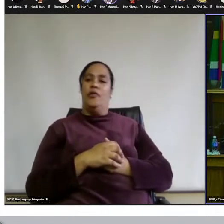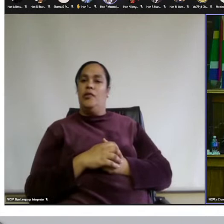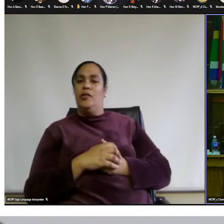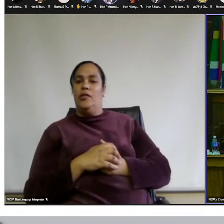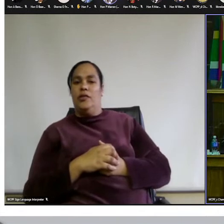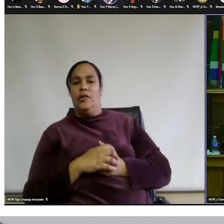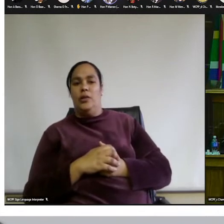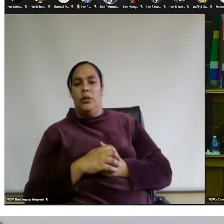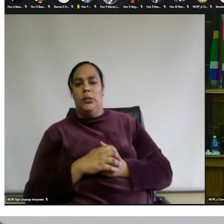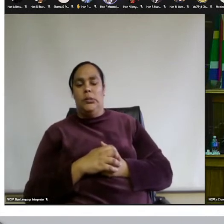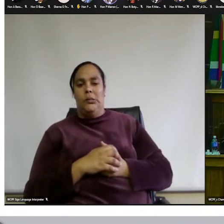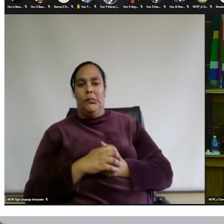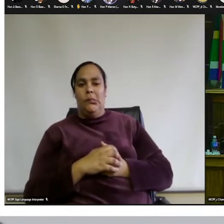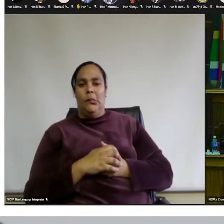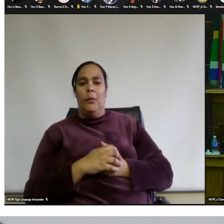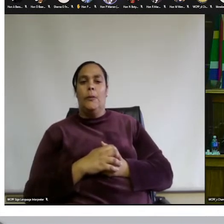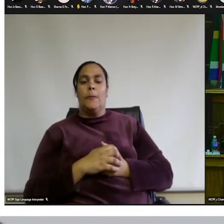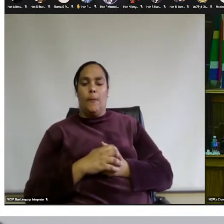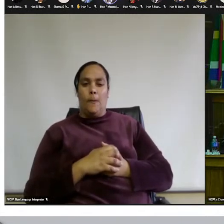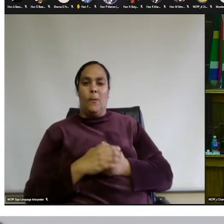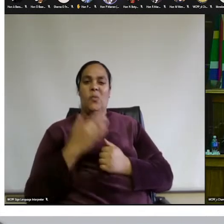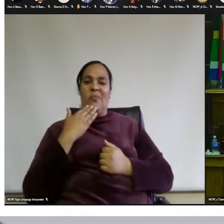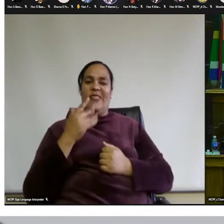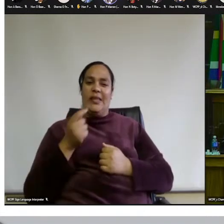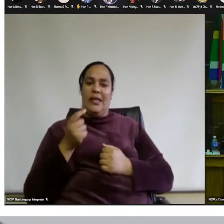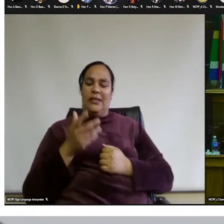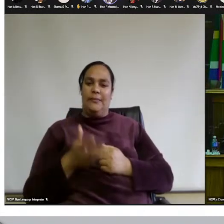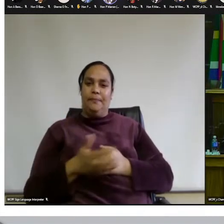Thanks, Speaker.